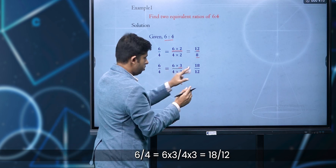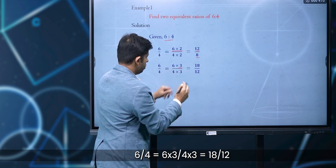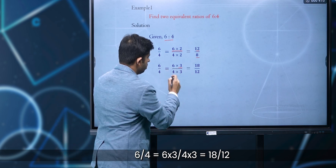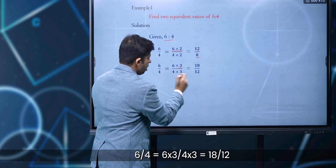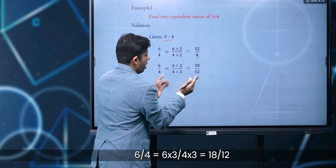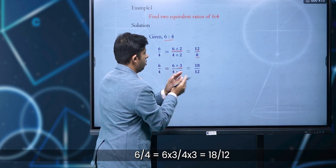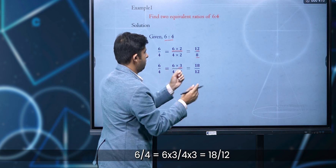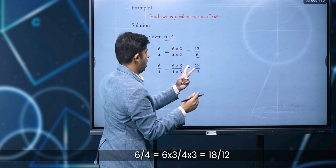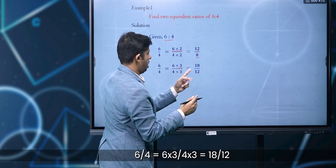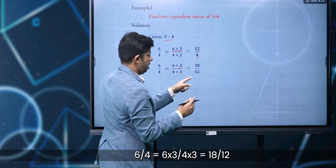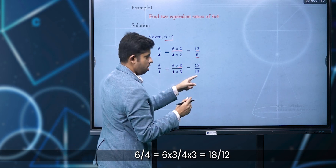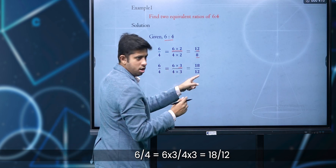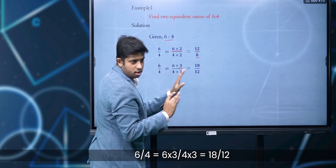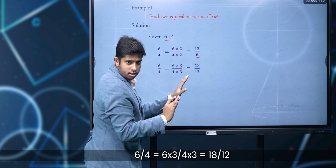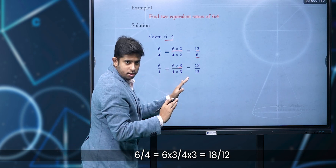18 by 12.